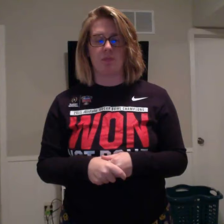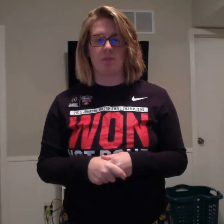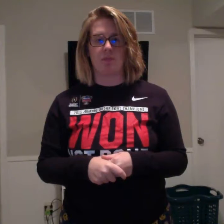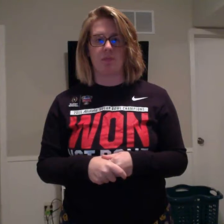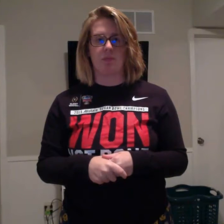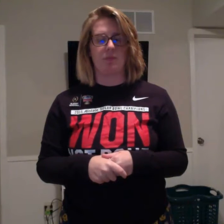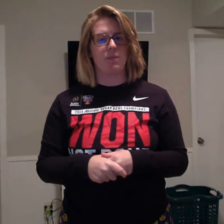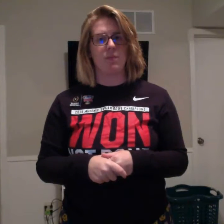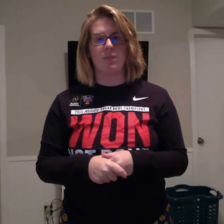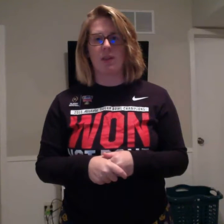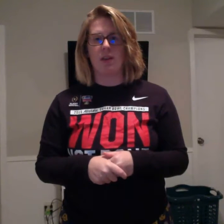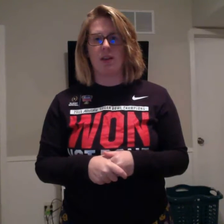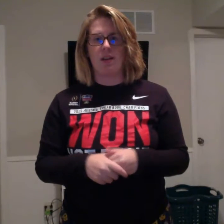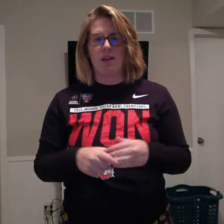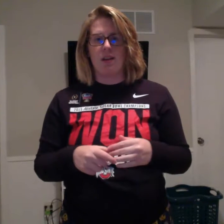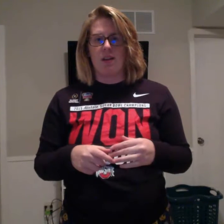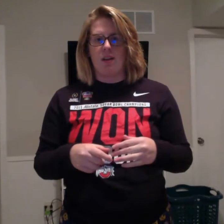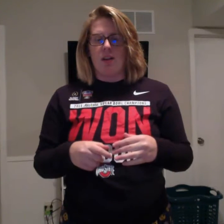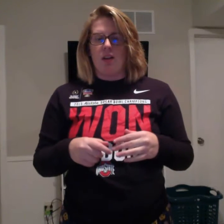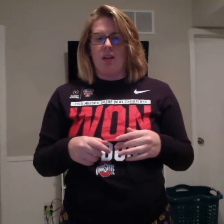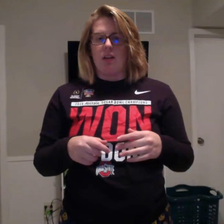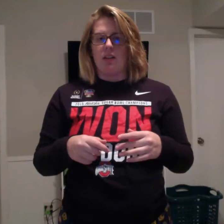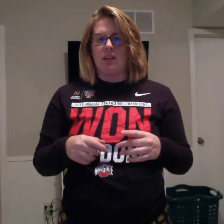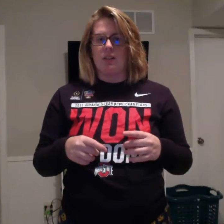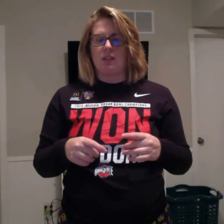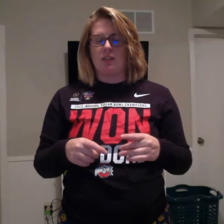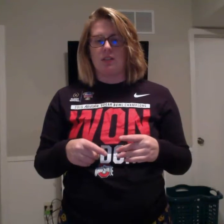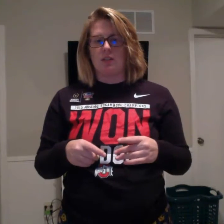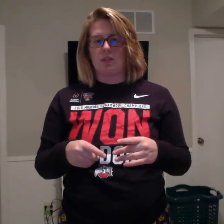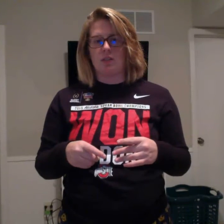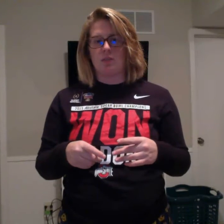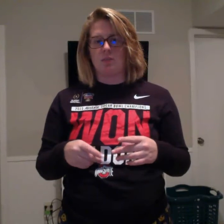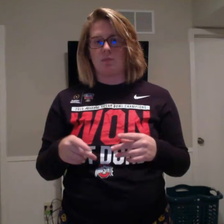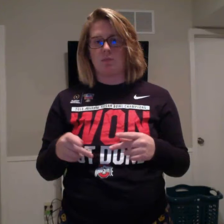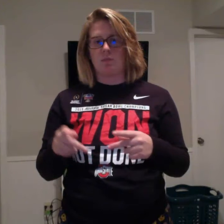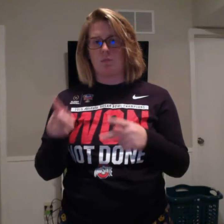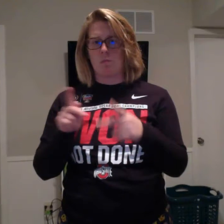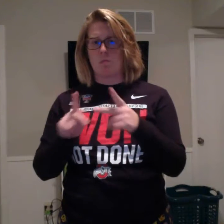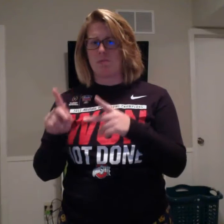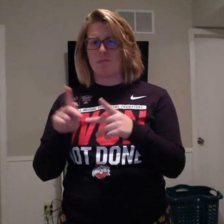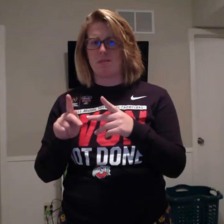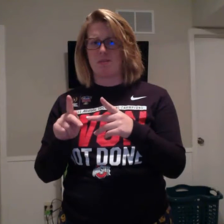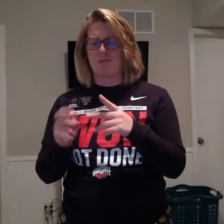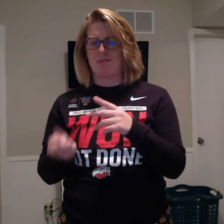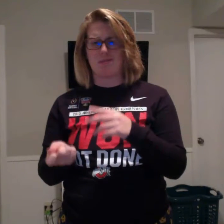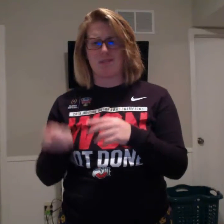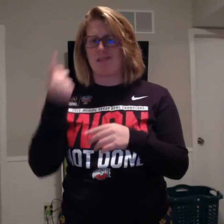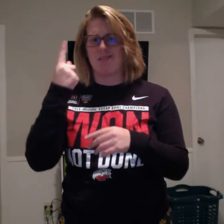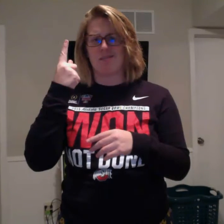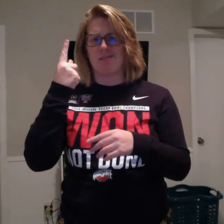out, but some clues are that the mutated protein aggregates within the neuronal cells of the caudate